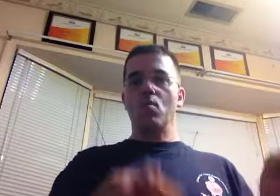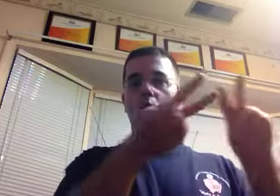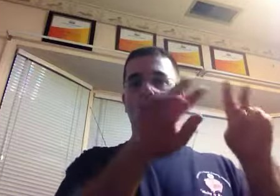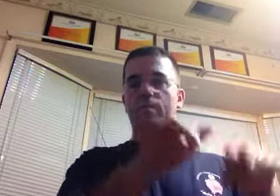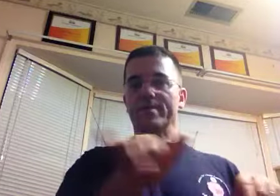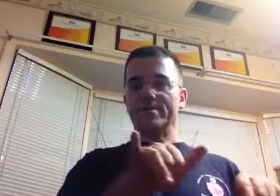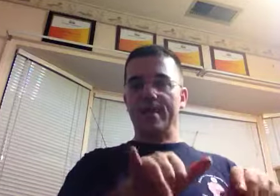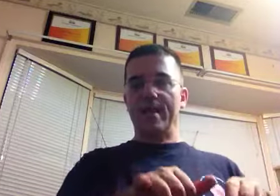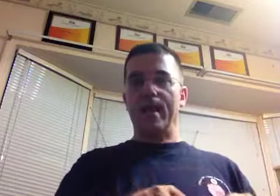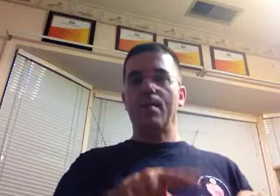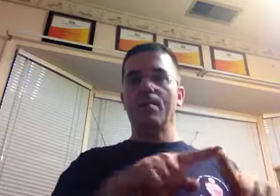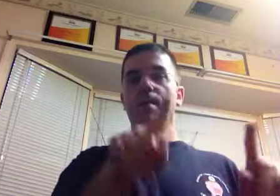situation. And so